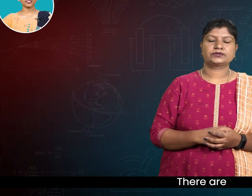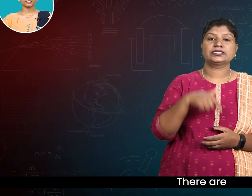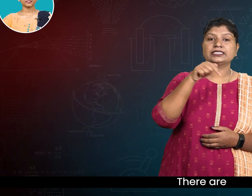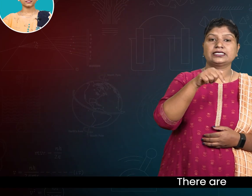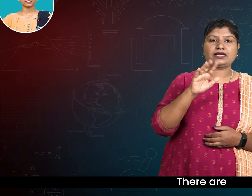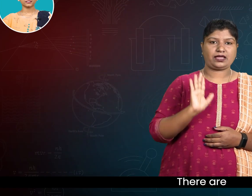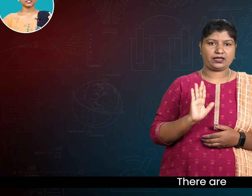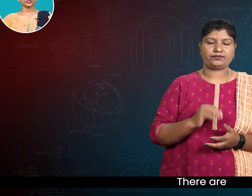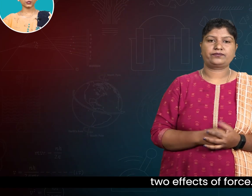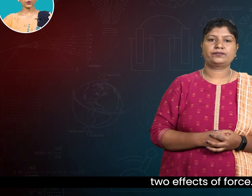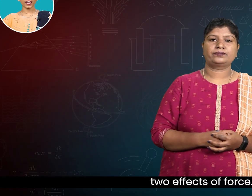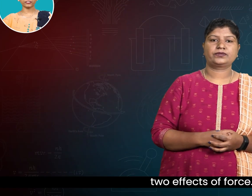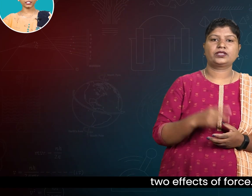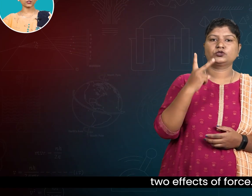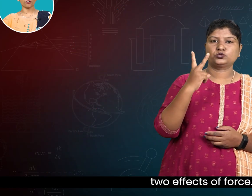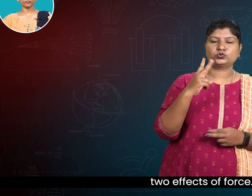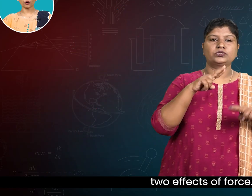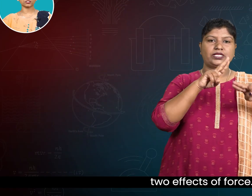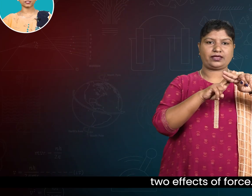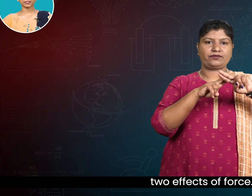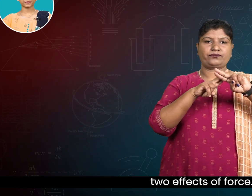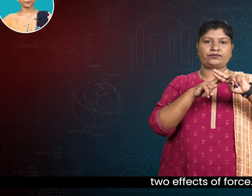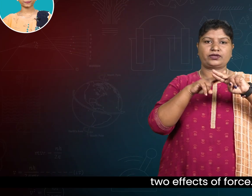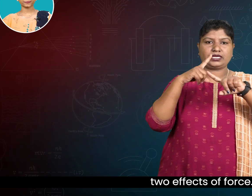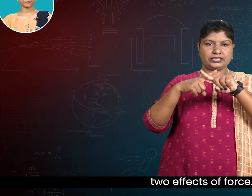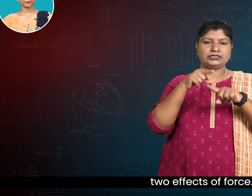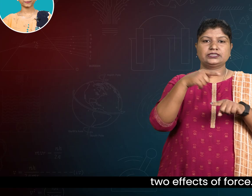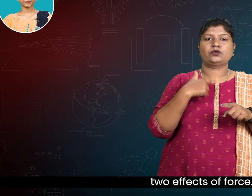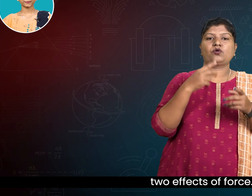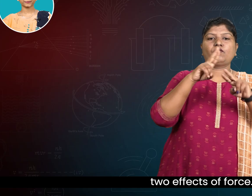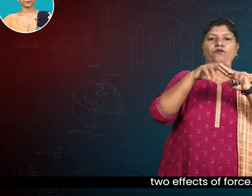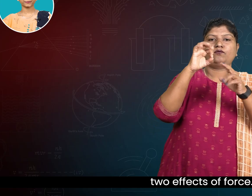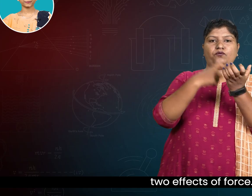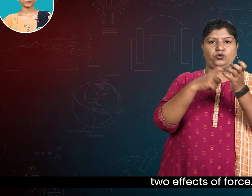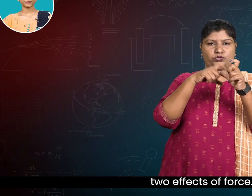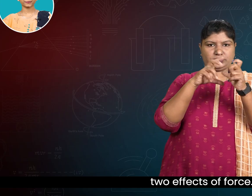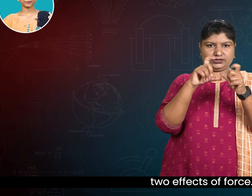There are two effects of force.